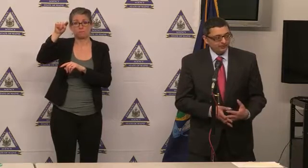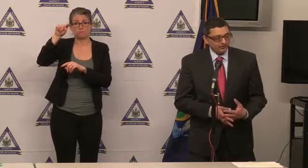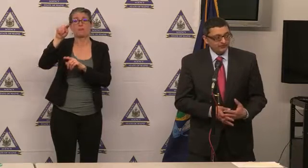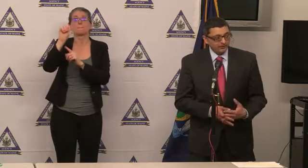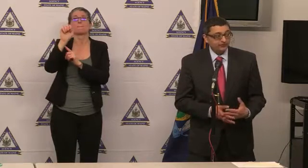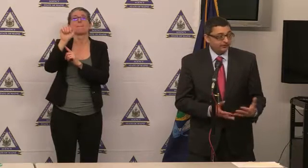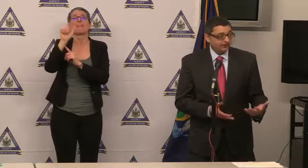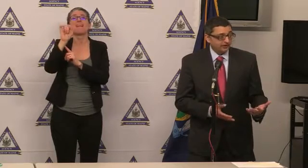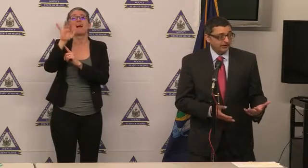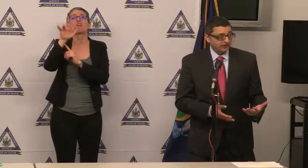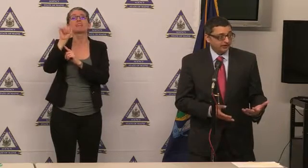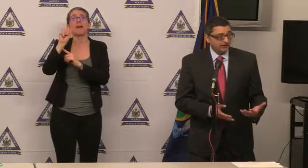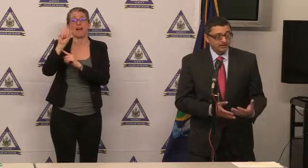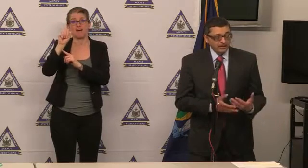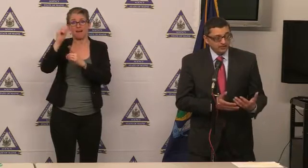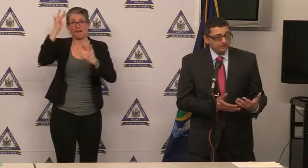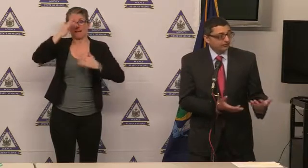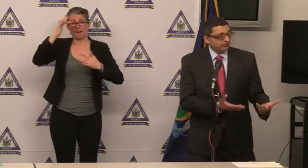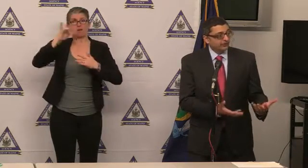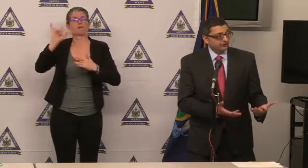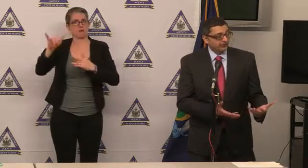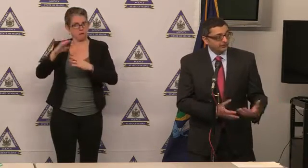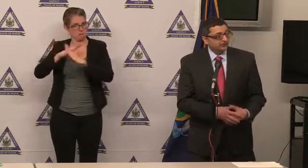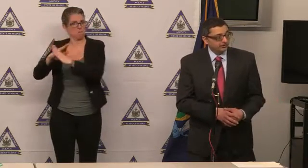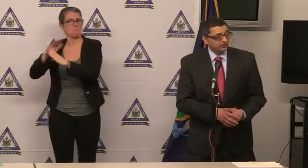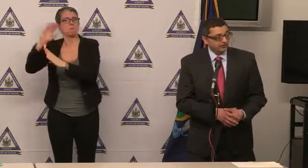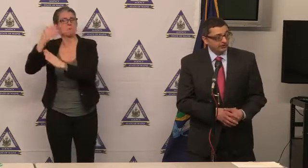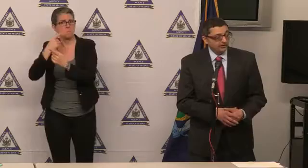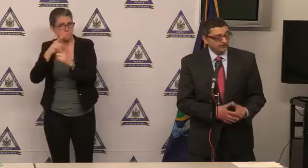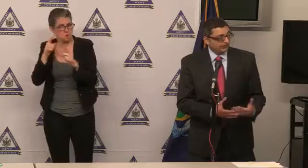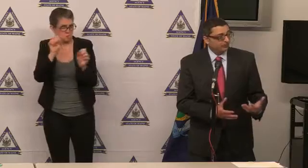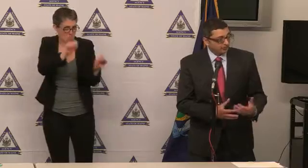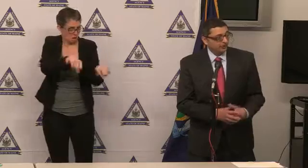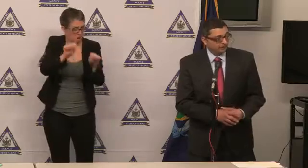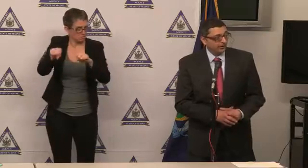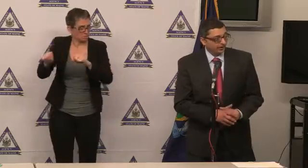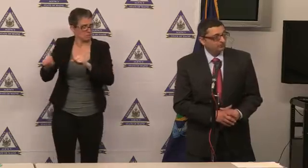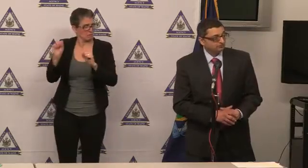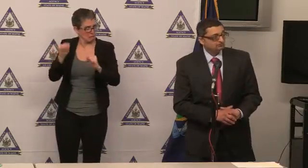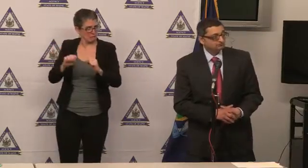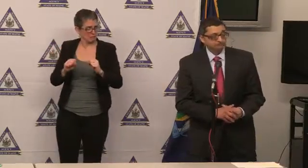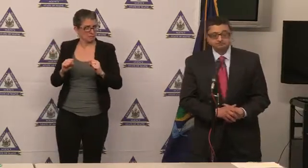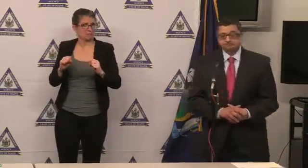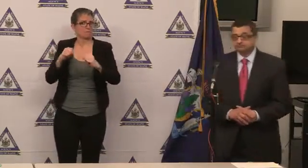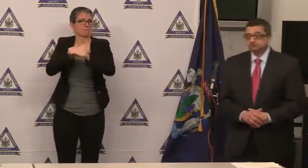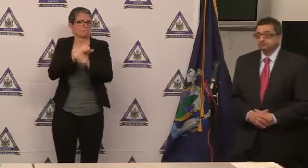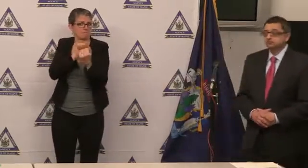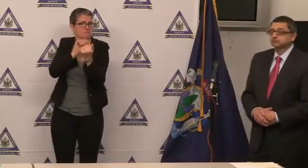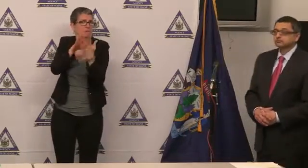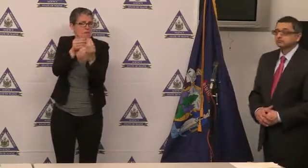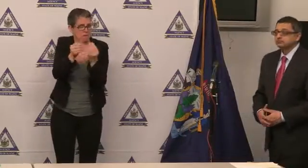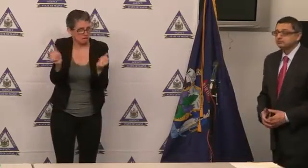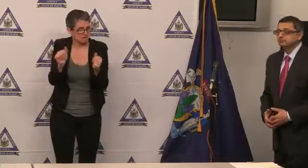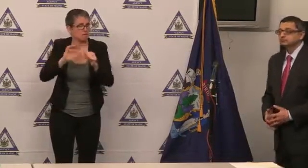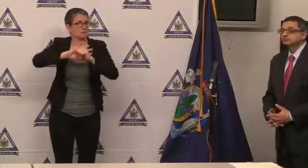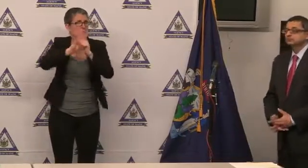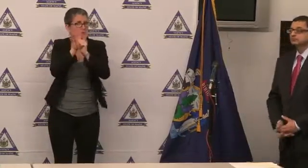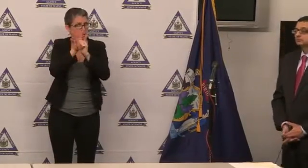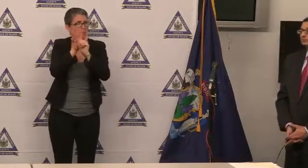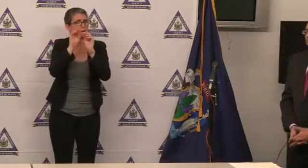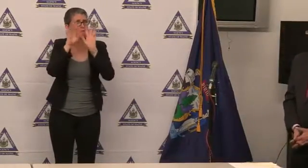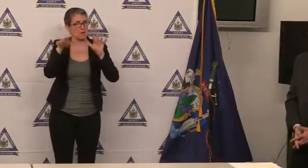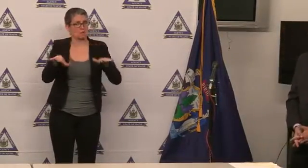have a good sense until the data are in. But this is what the scientific community does, and that's what they're doing right now. Dr. Shaw, we've seen over the past 2